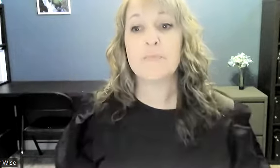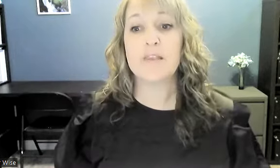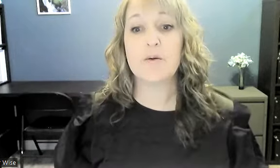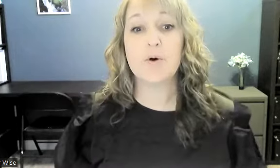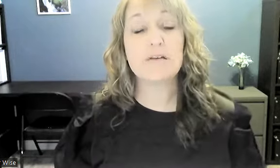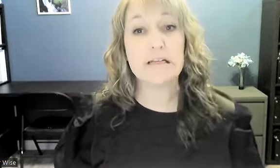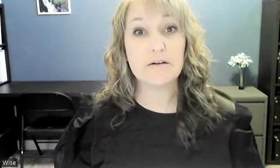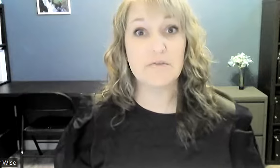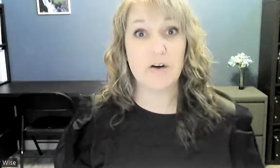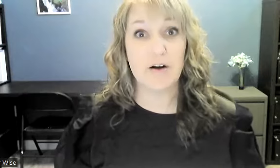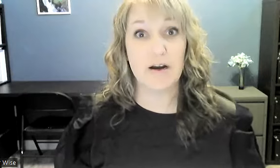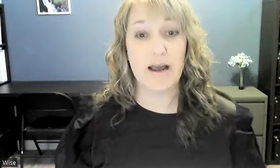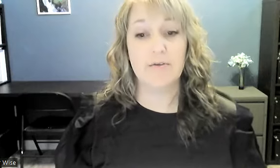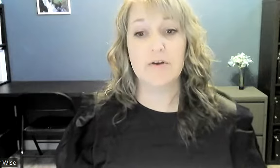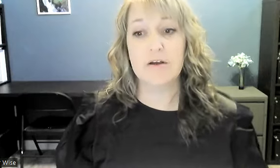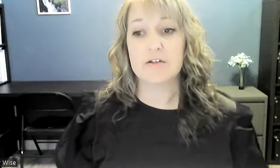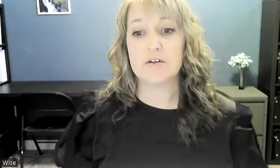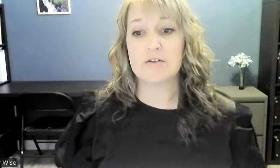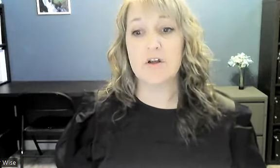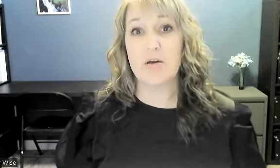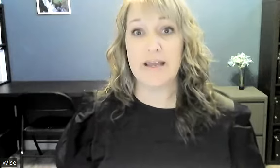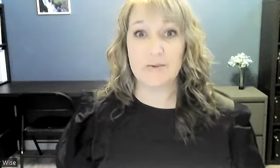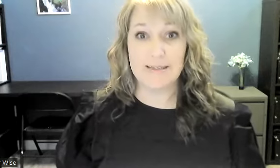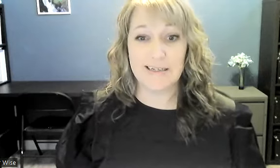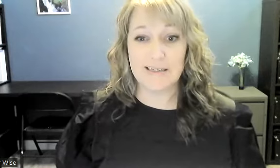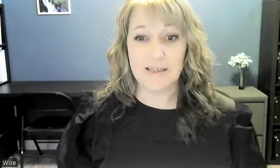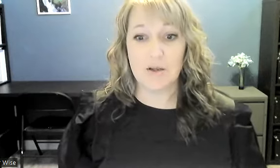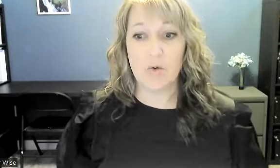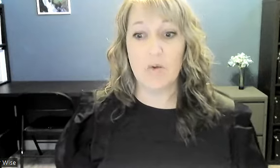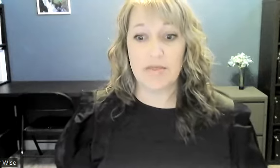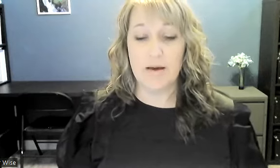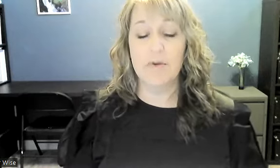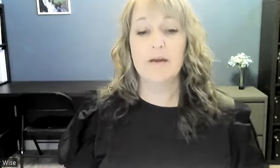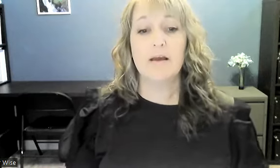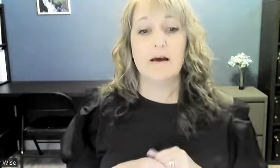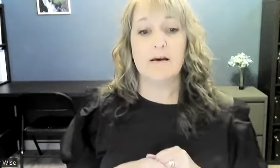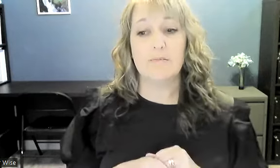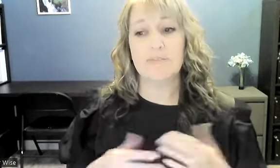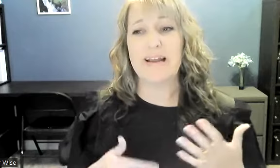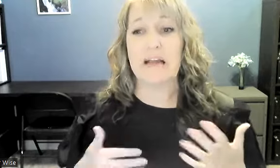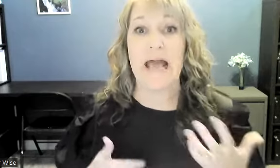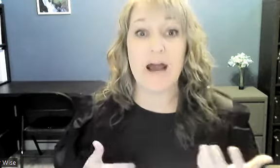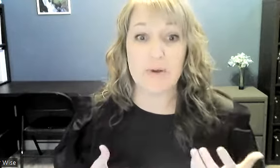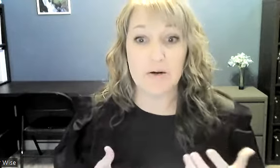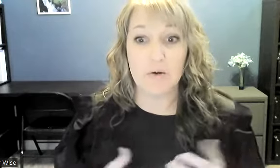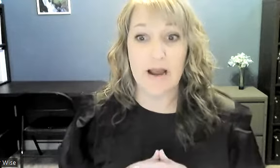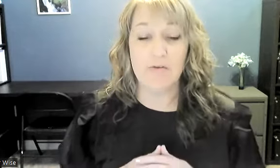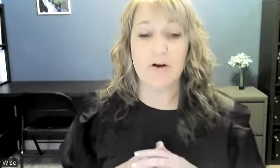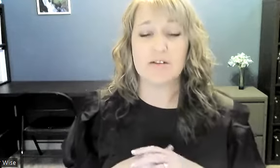Now, both near and far have certain non-manual signs that go with them, depending on how near or how far. So if